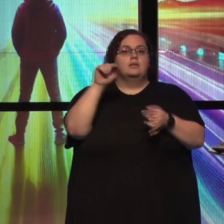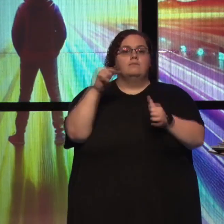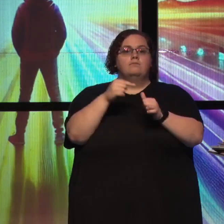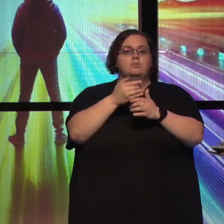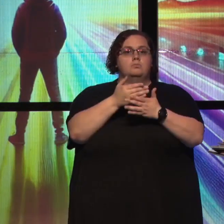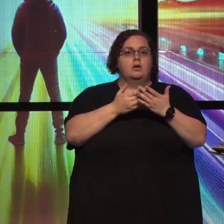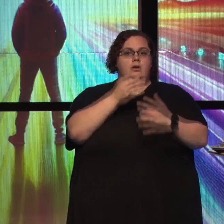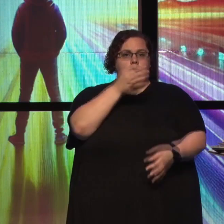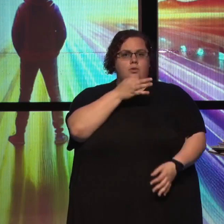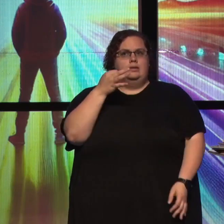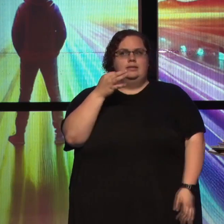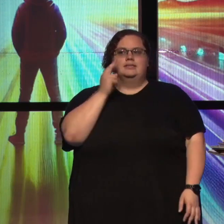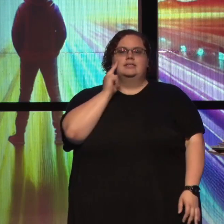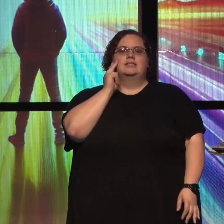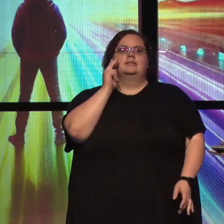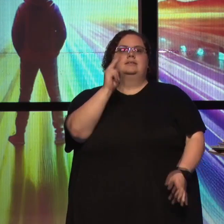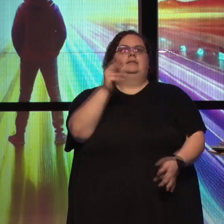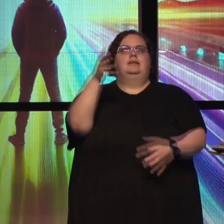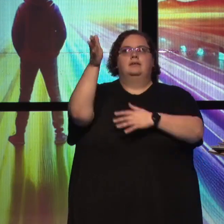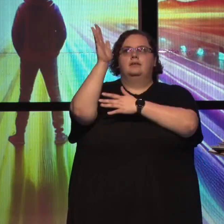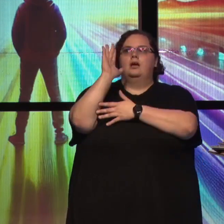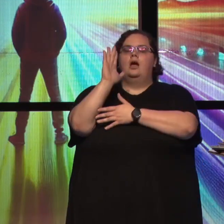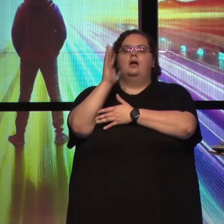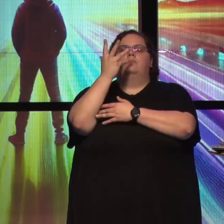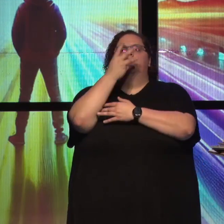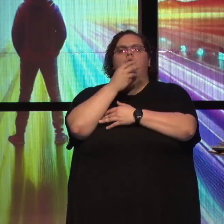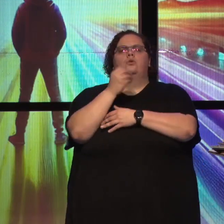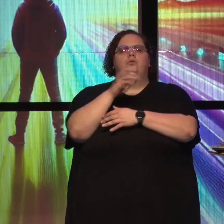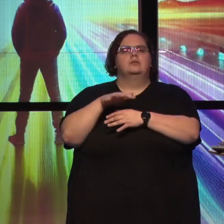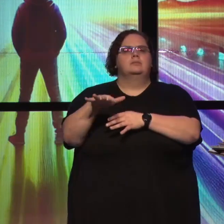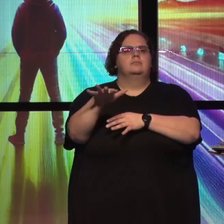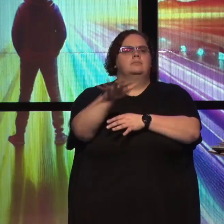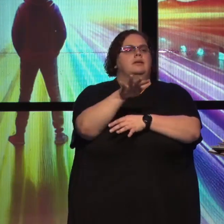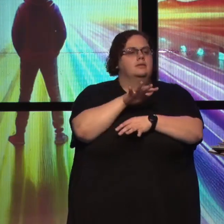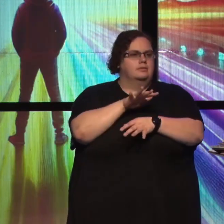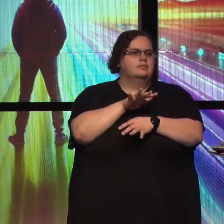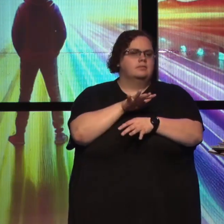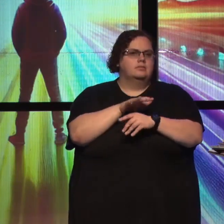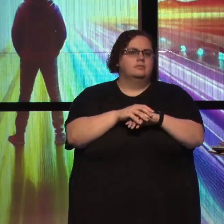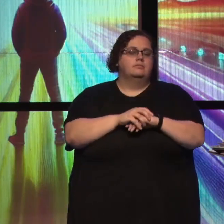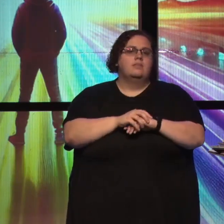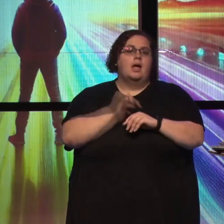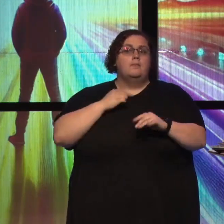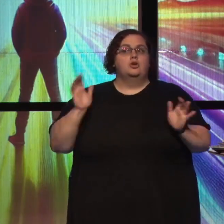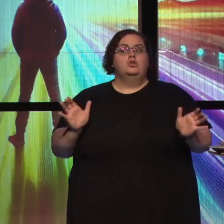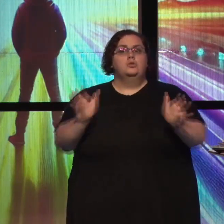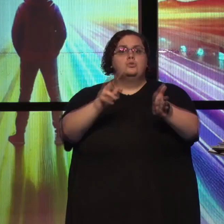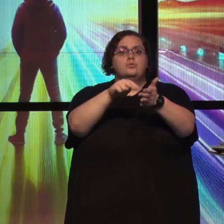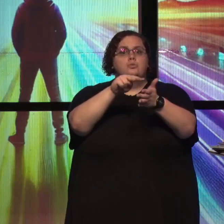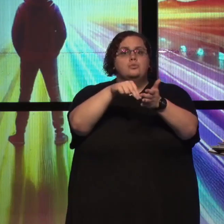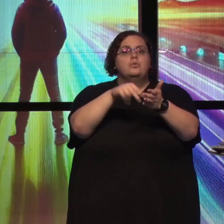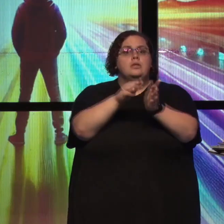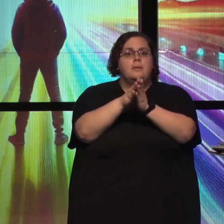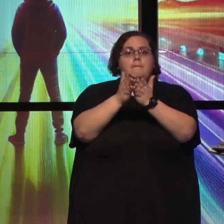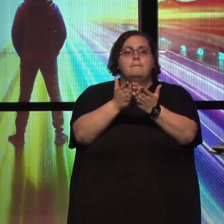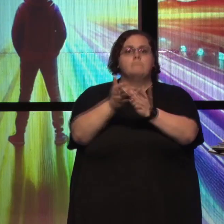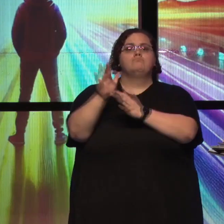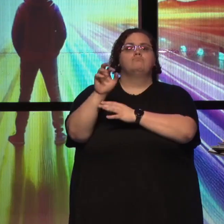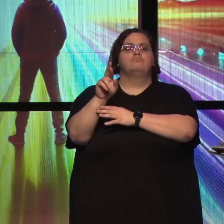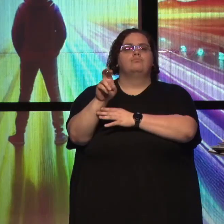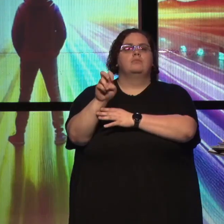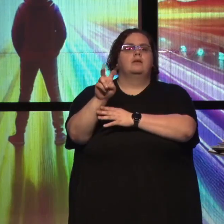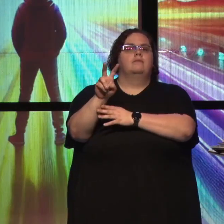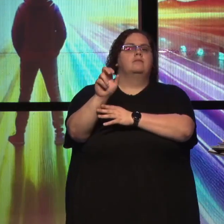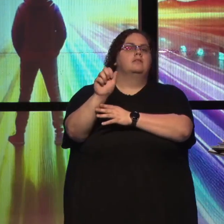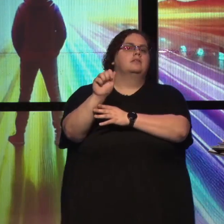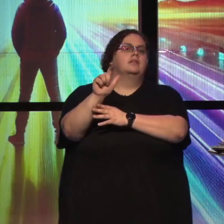speaks to like seeing God in some of the most beautiful spaces that are just right around us. And this week I want to encourage you to read the Revelation as political